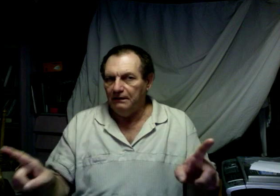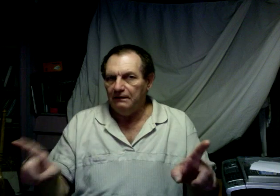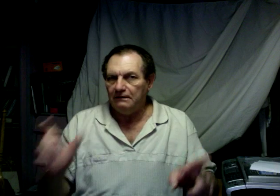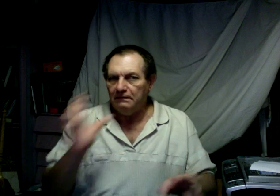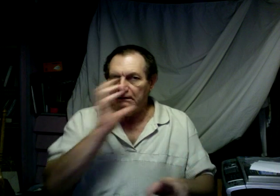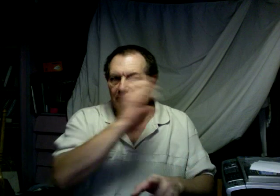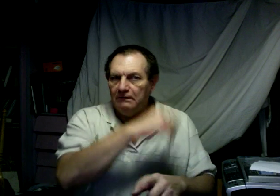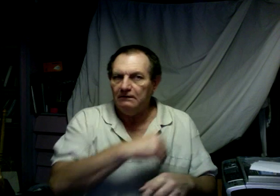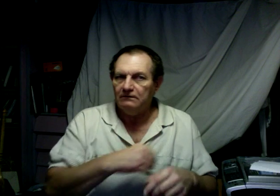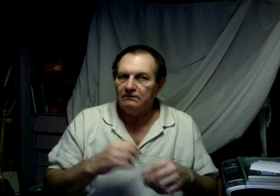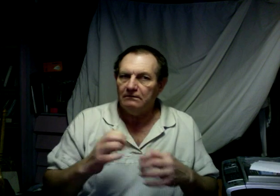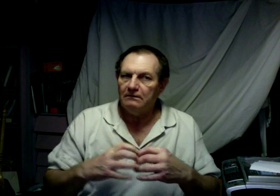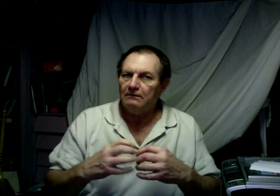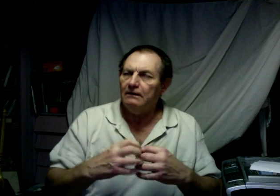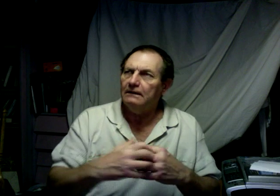But he missed the grapes.